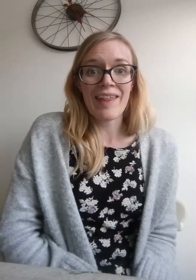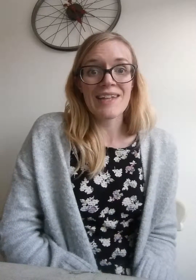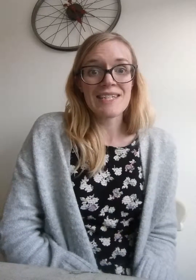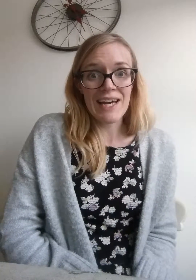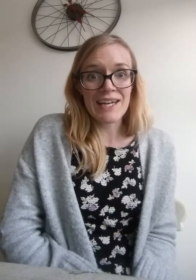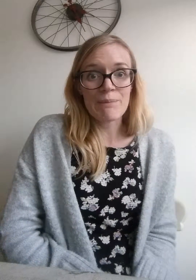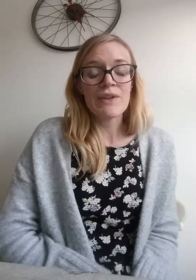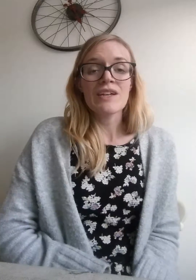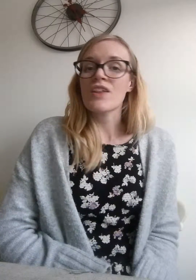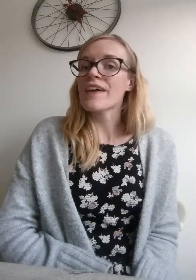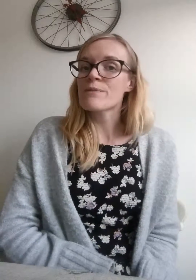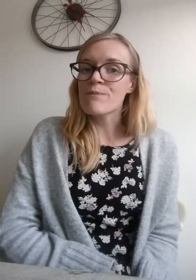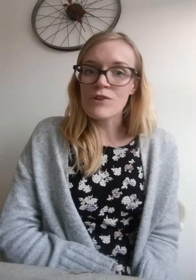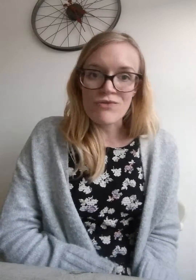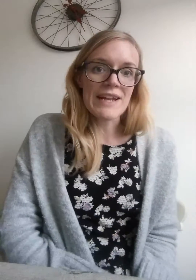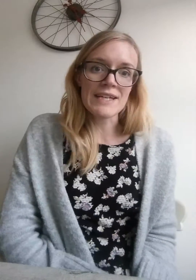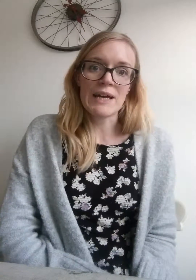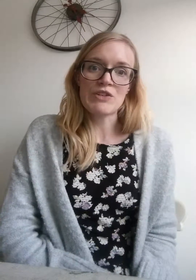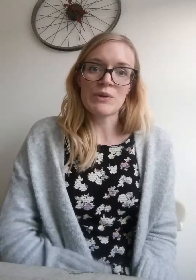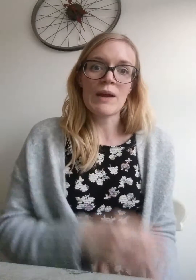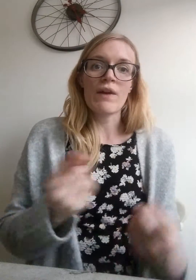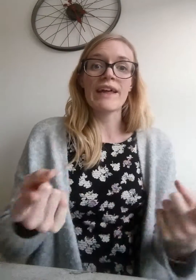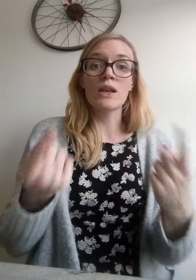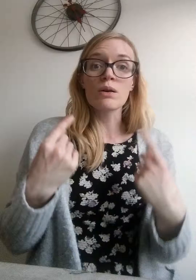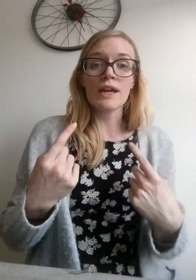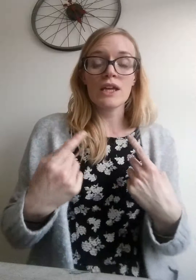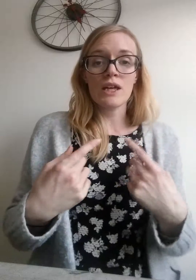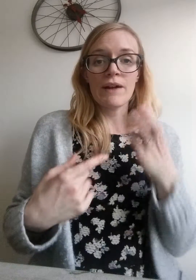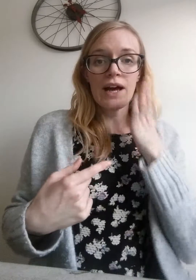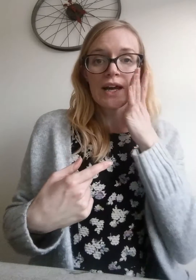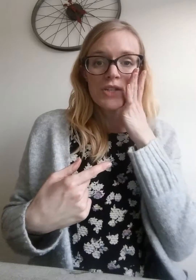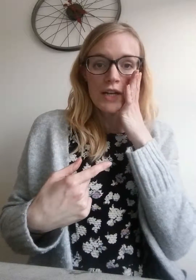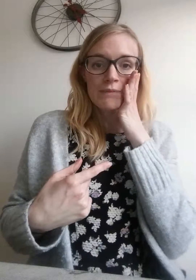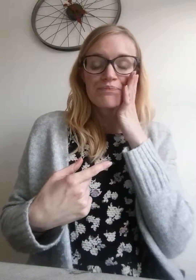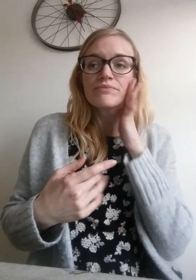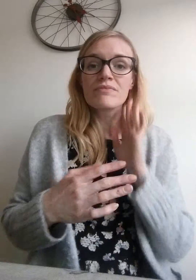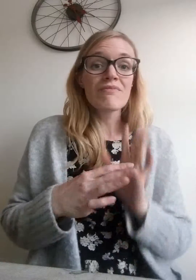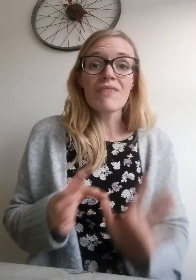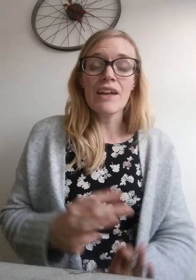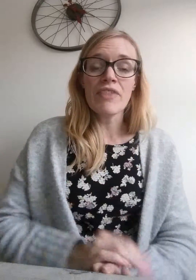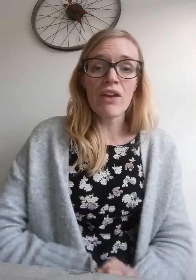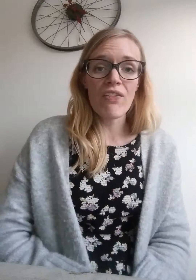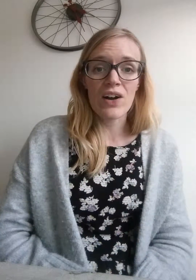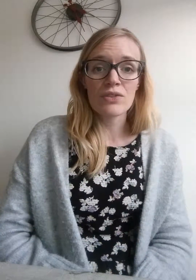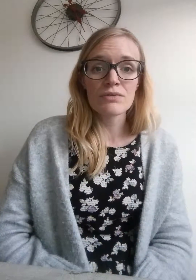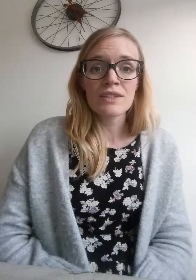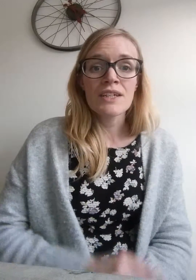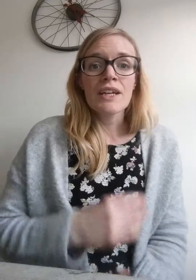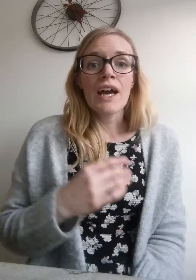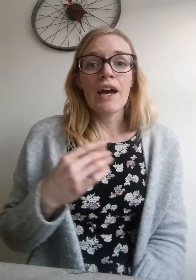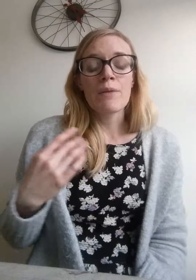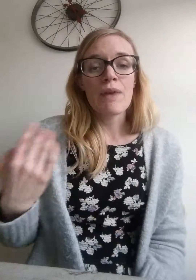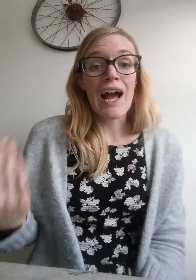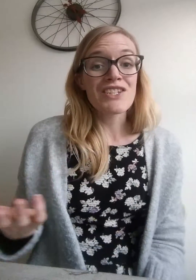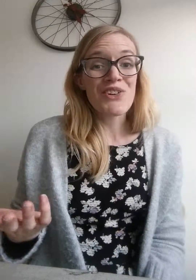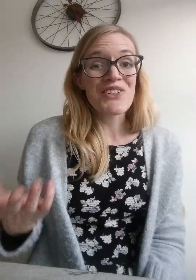that time. So that's a great time to do it when they're looking at you at a high chair. If they're not that old, and you're